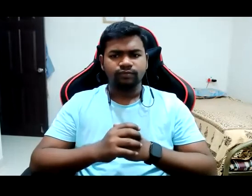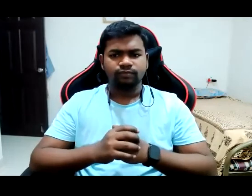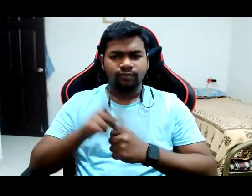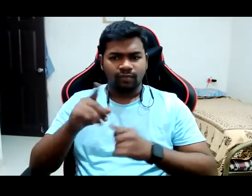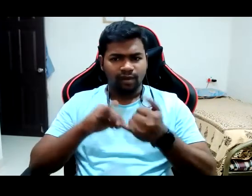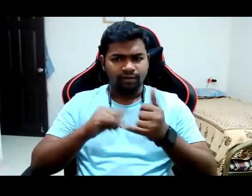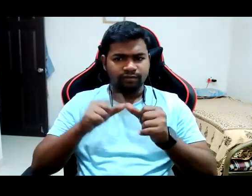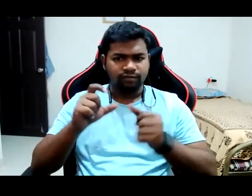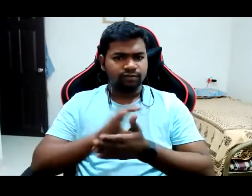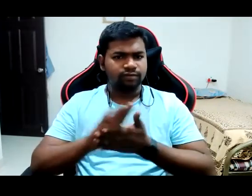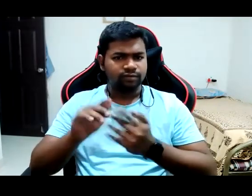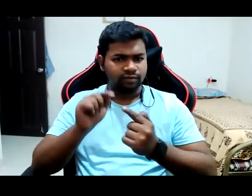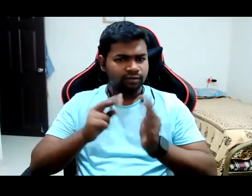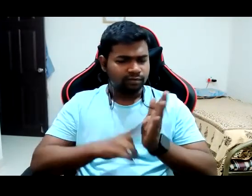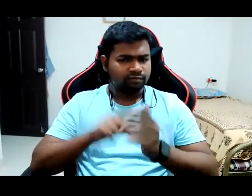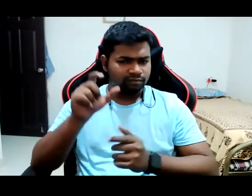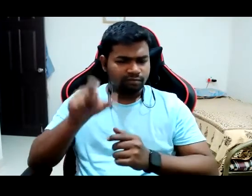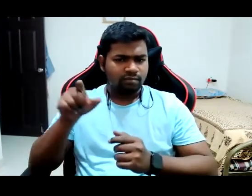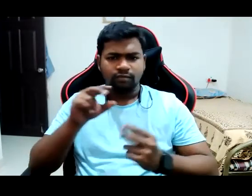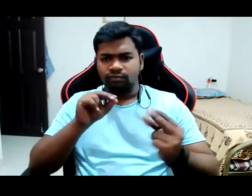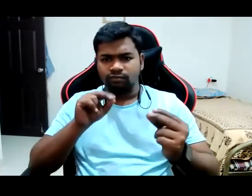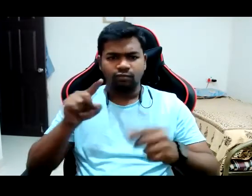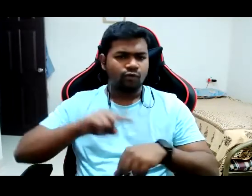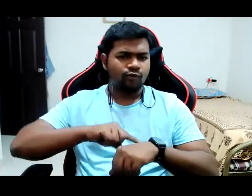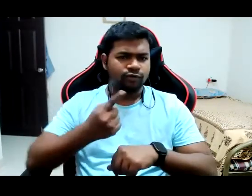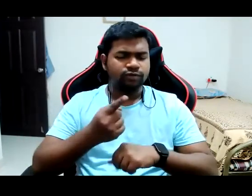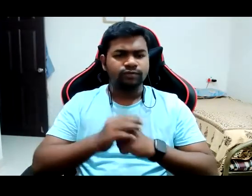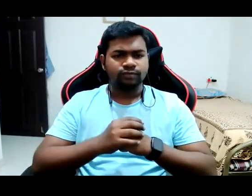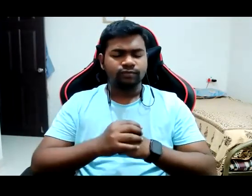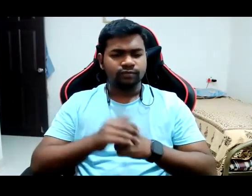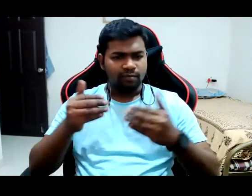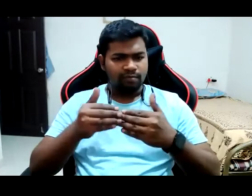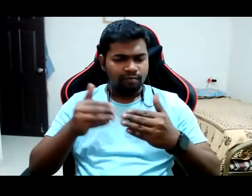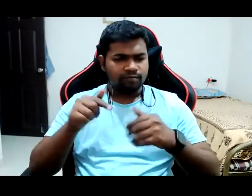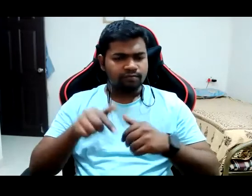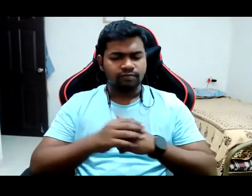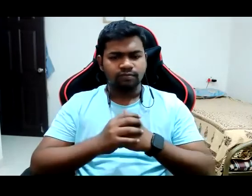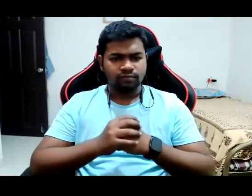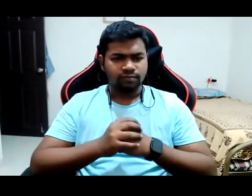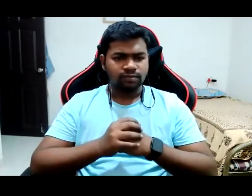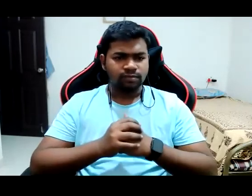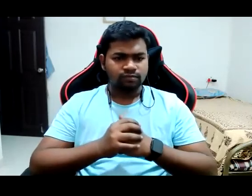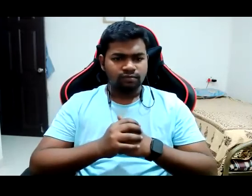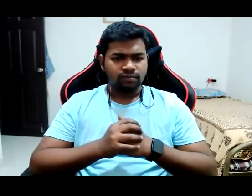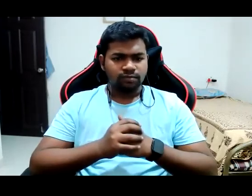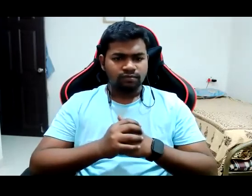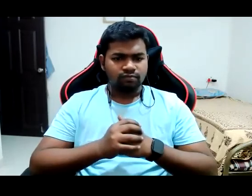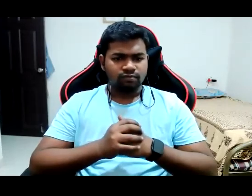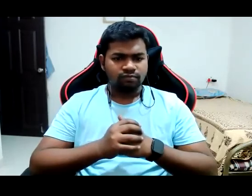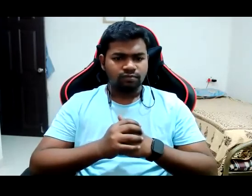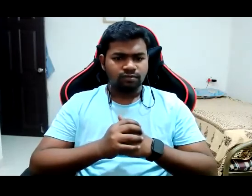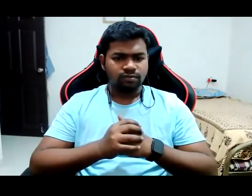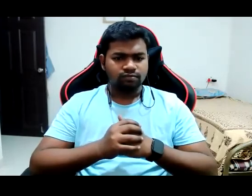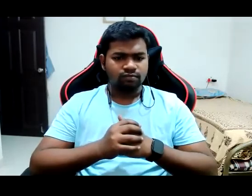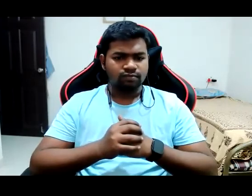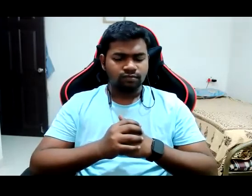So Hi. basically, yeah, this is like a first time attending this meeting, so like I think Uh-huh. also this is guys. So I just would